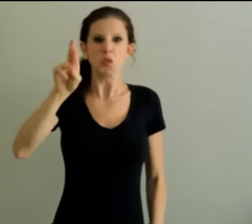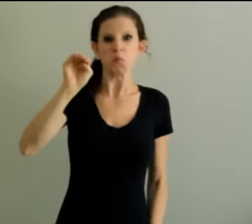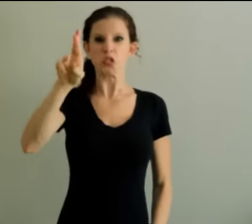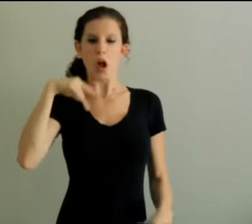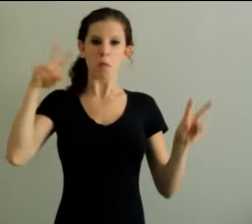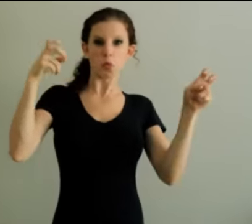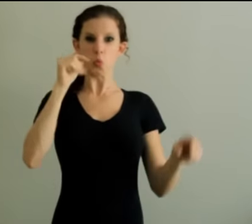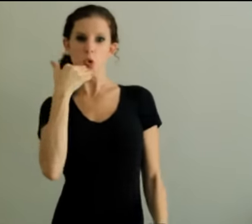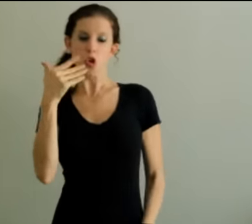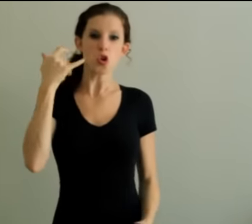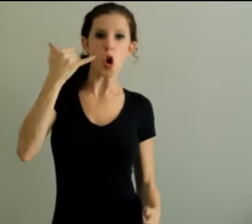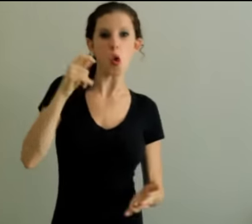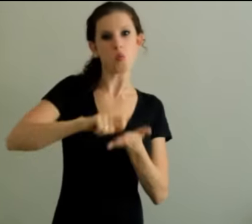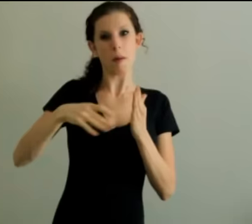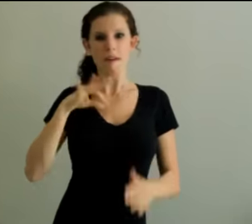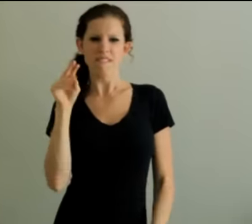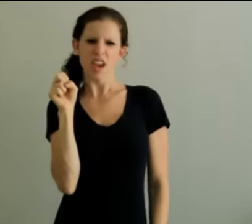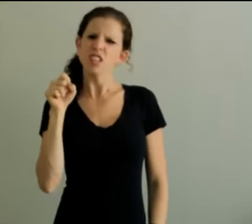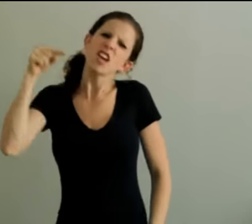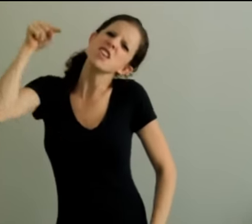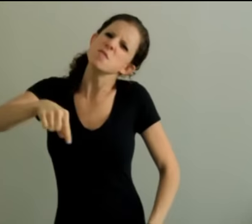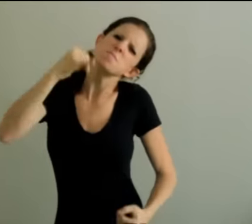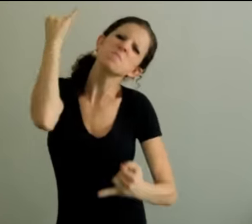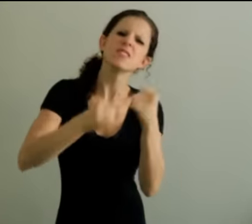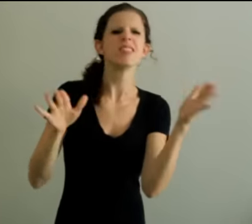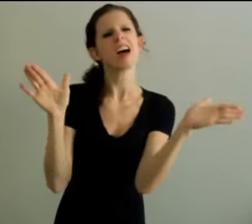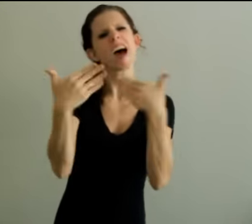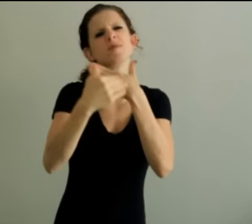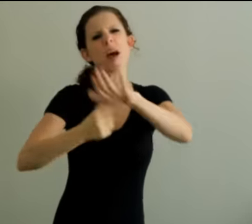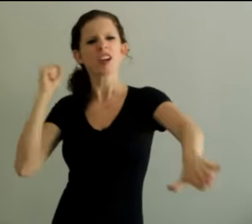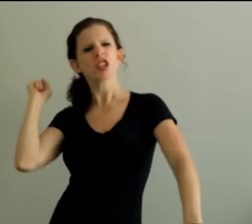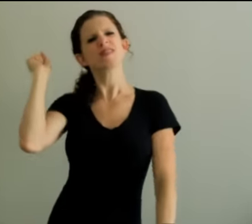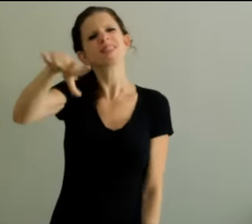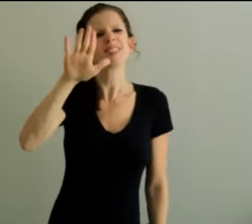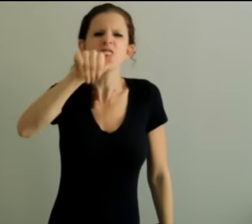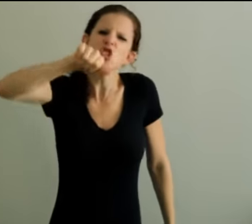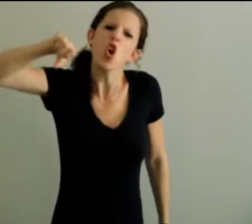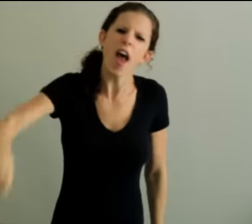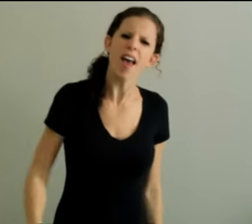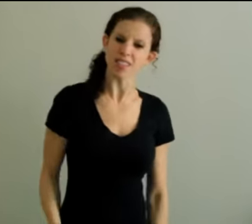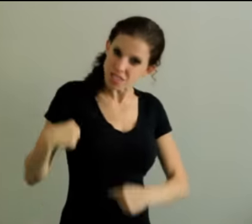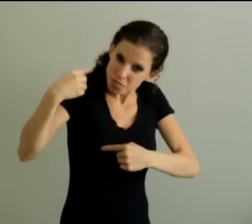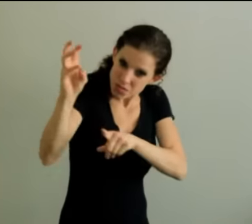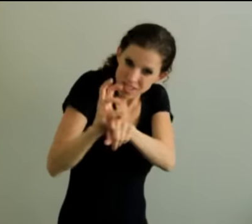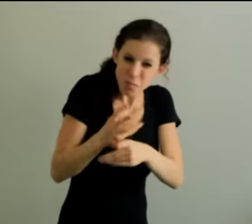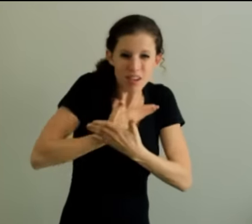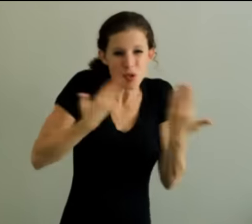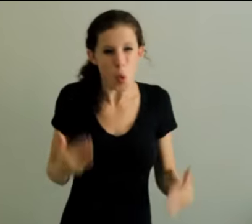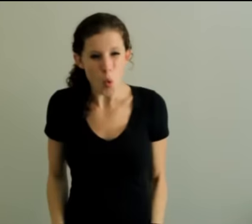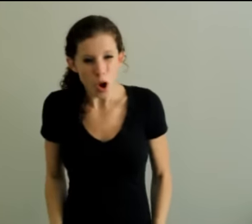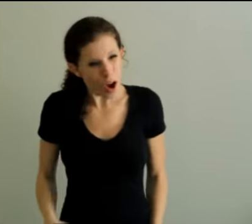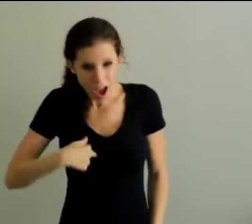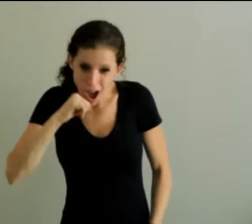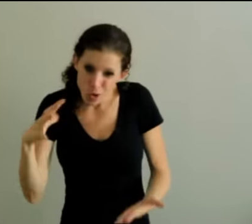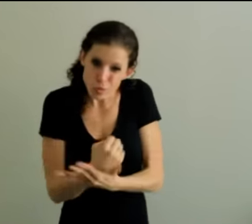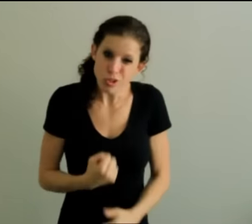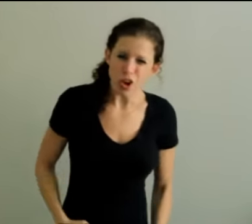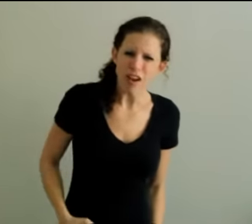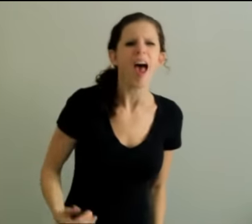Dear mister I'm too good to call and write my fans This'll be the last package I ever send your ass Been six months is still no word I don't deserve